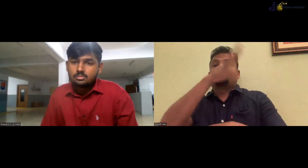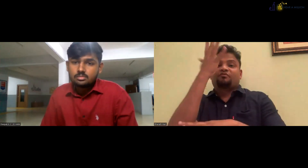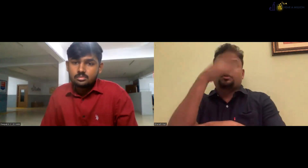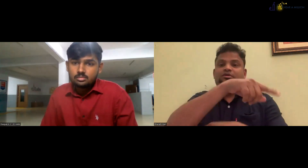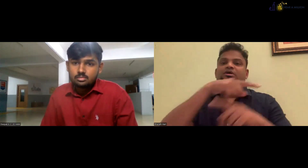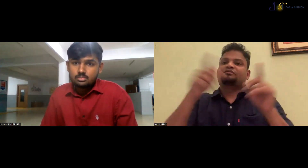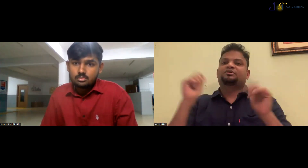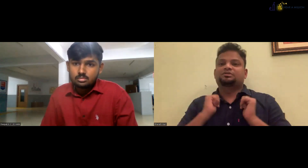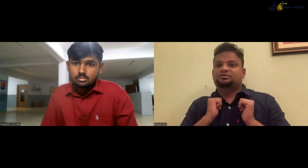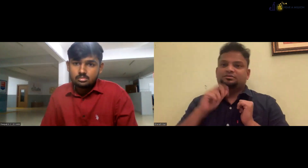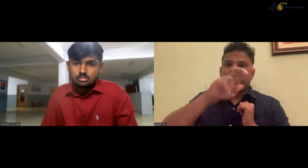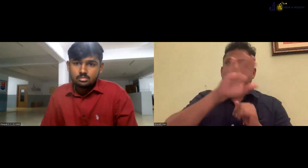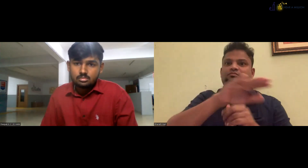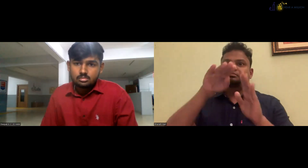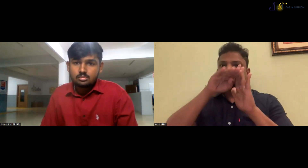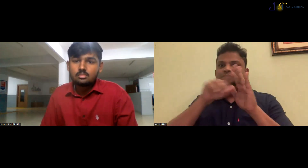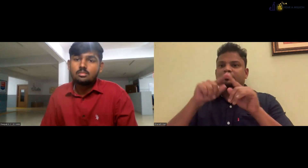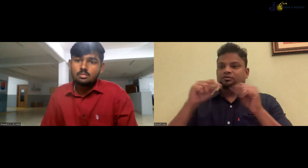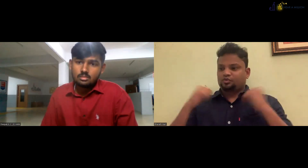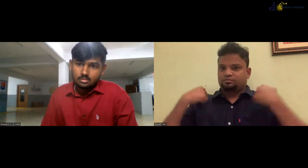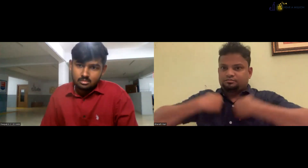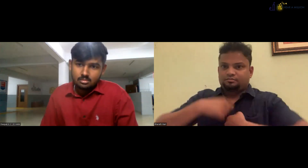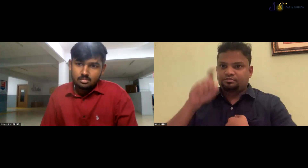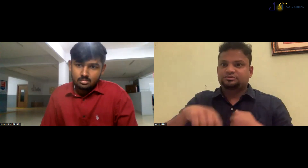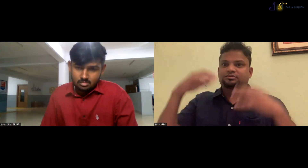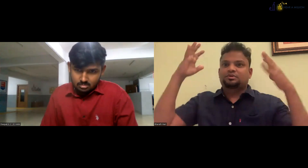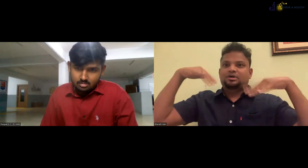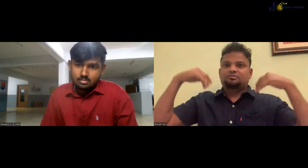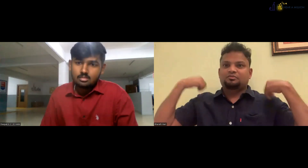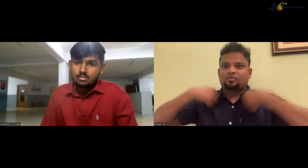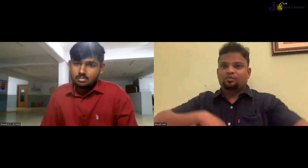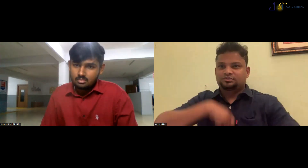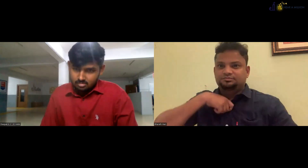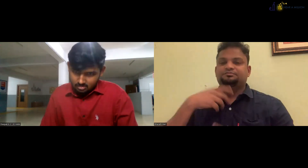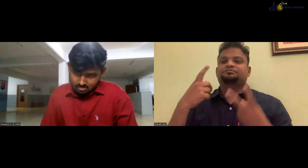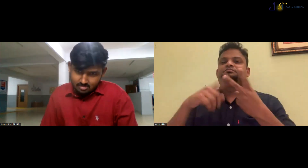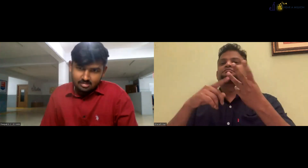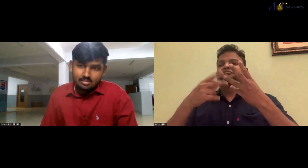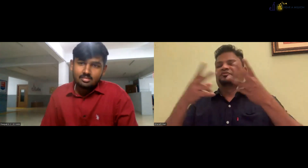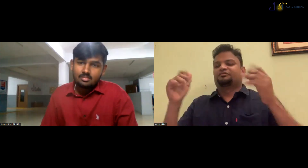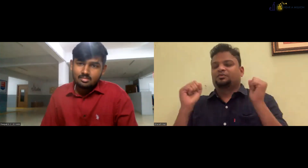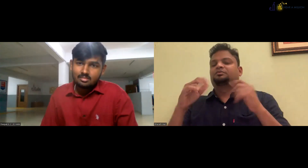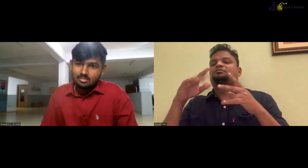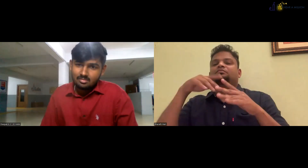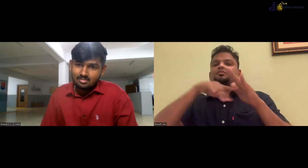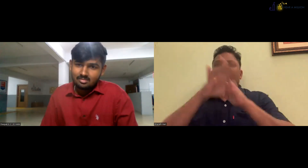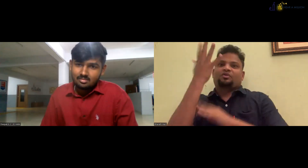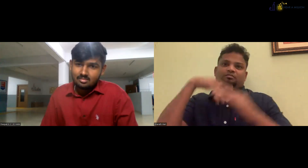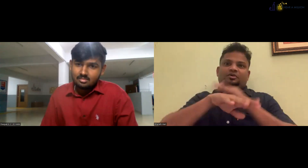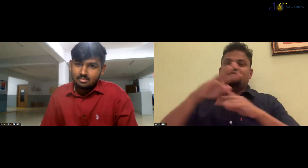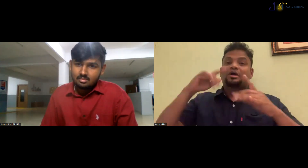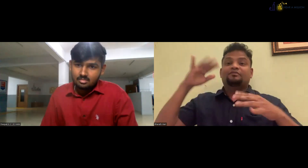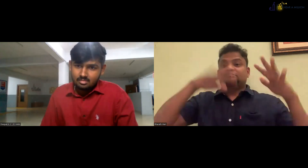and I saw there are a lot of places over there. So some people were resting, and they were told us that we need to